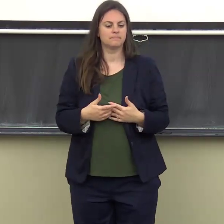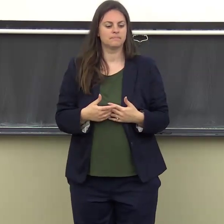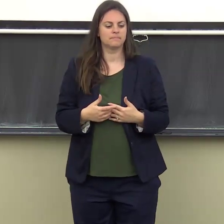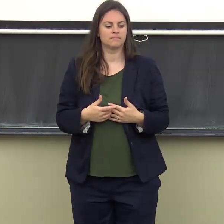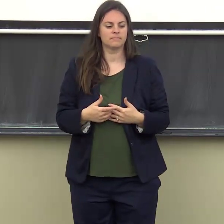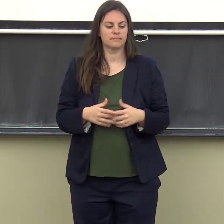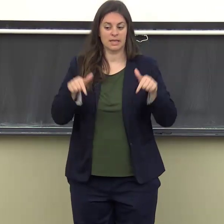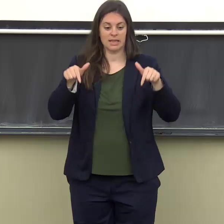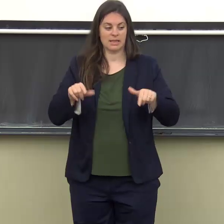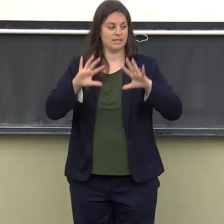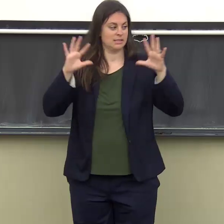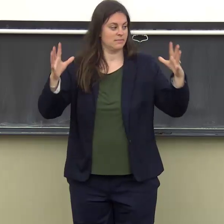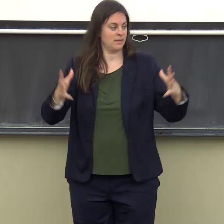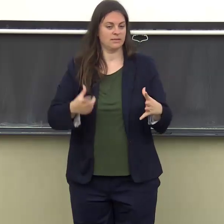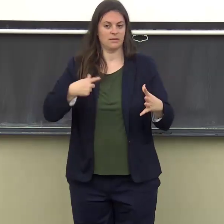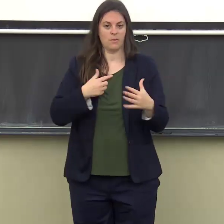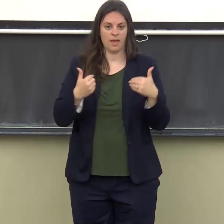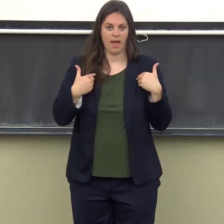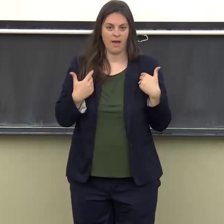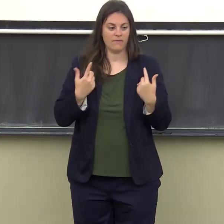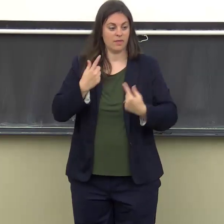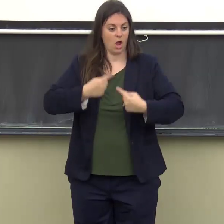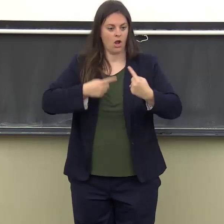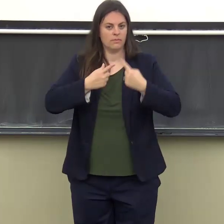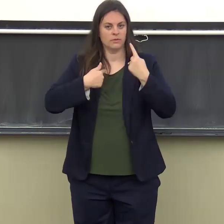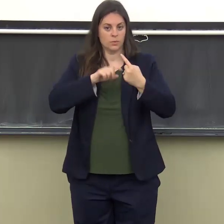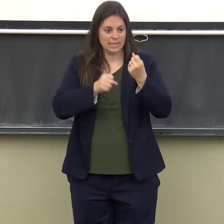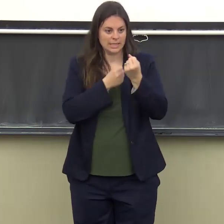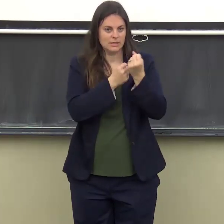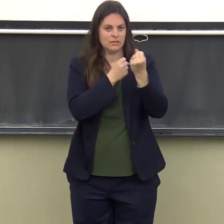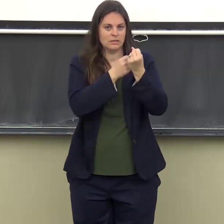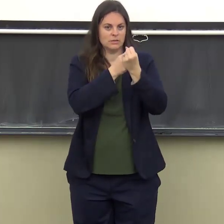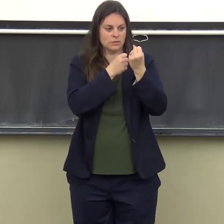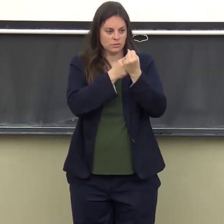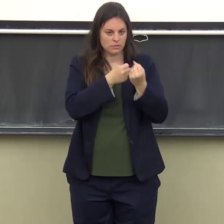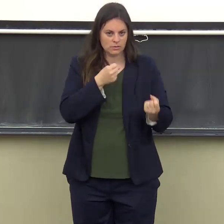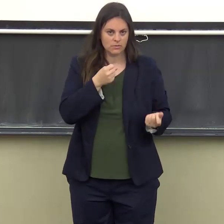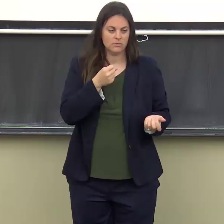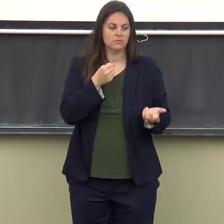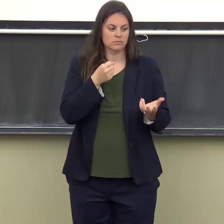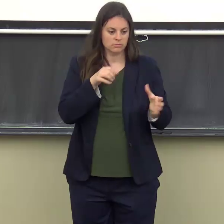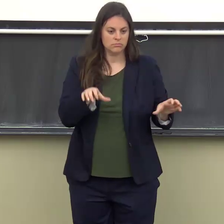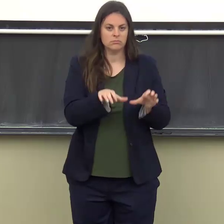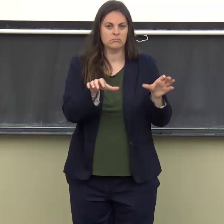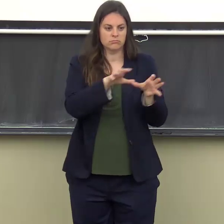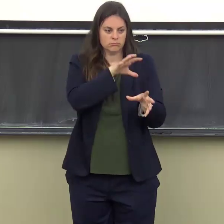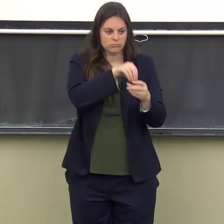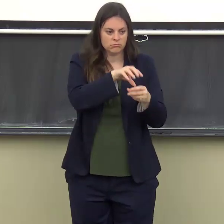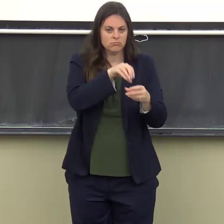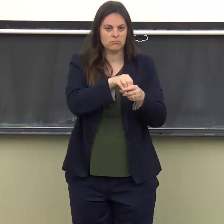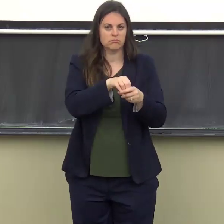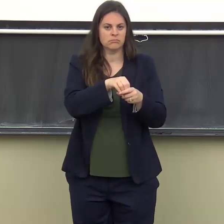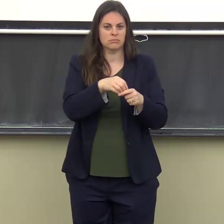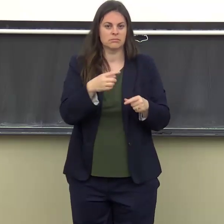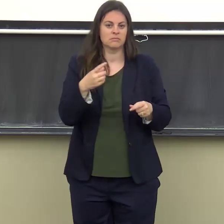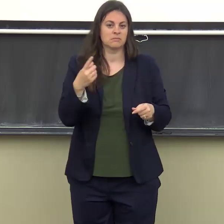the space that we have and the arguments that we need to make and what we're advocating for is something that, unlike many